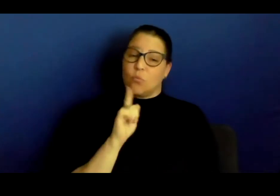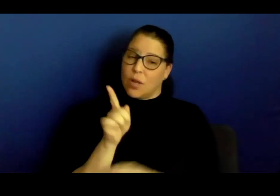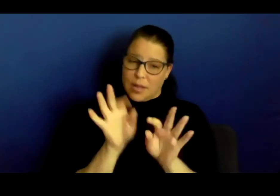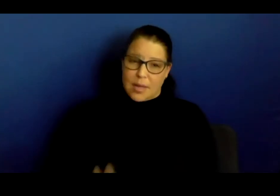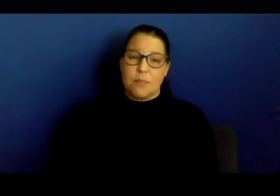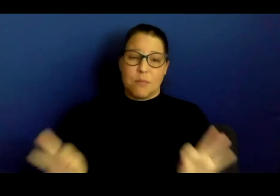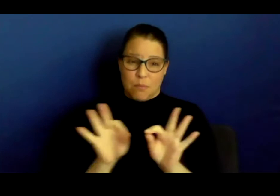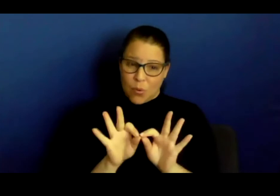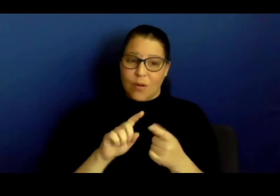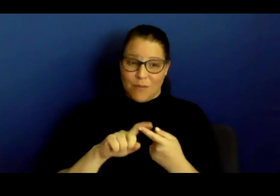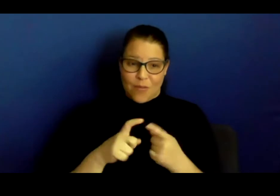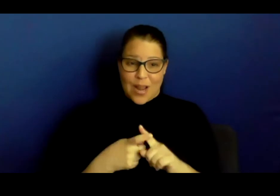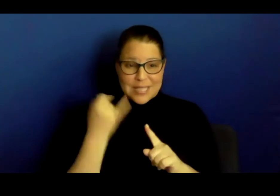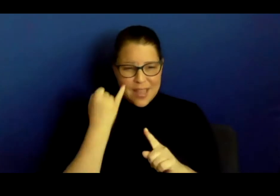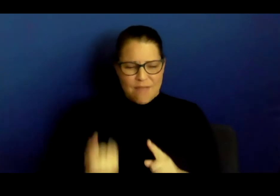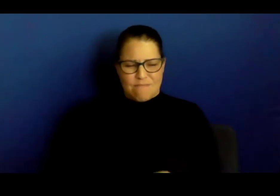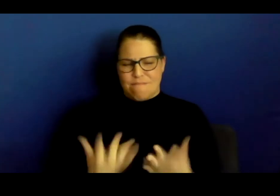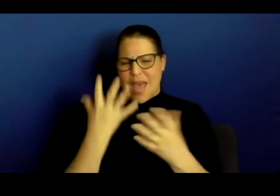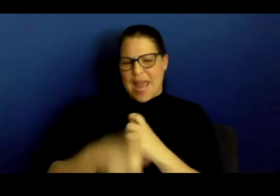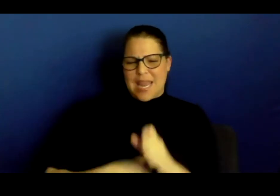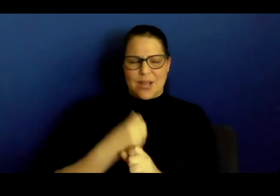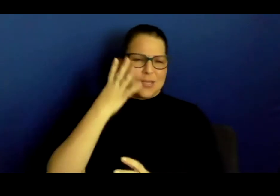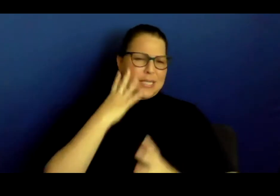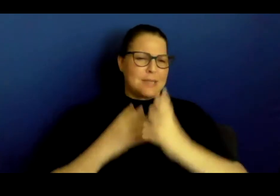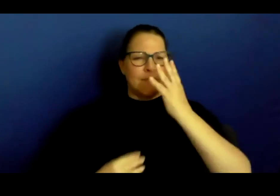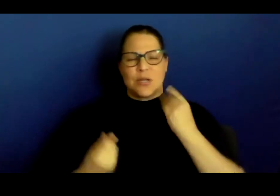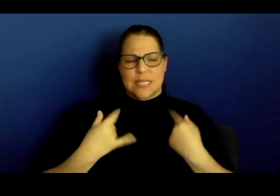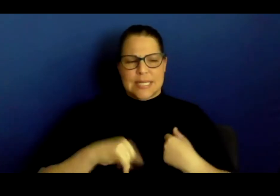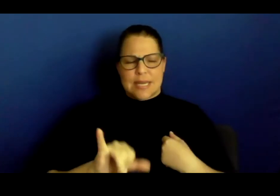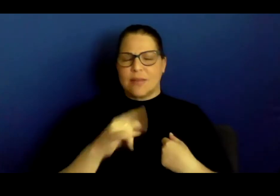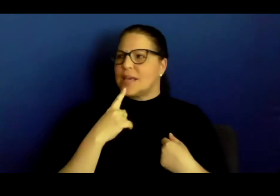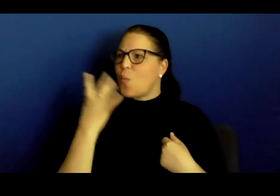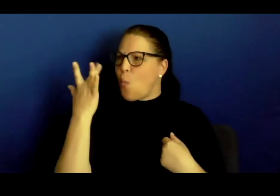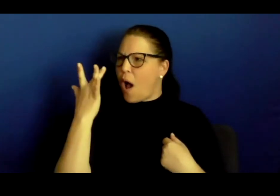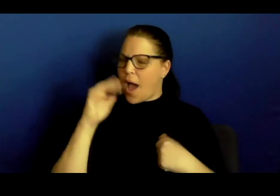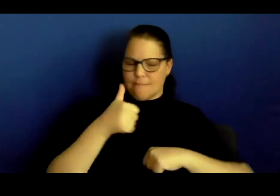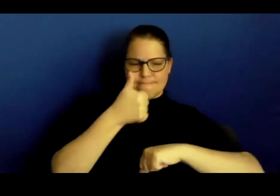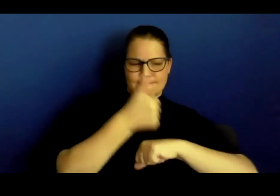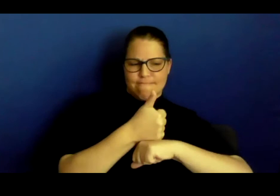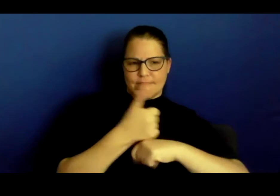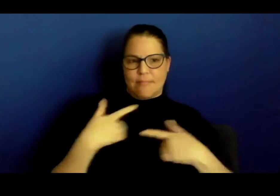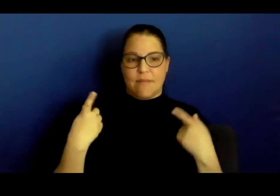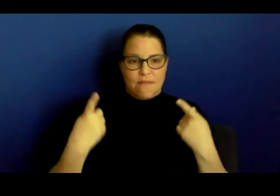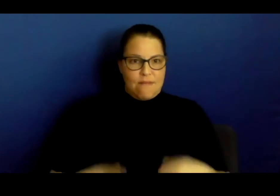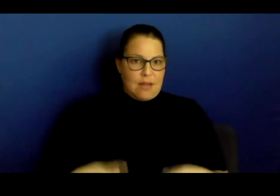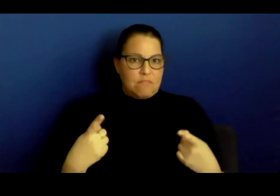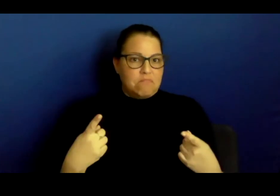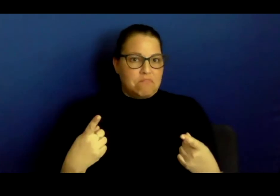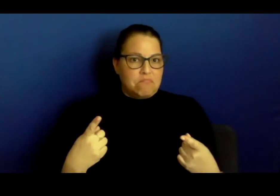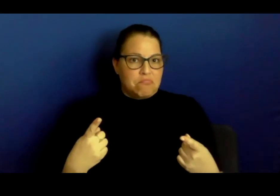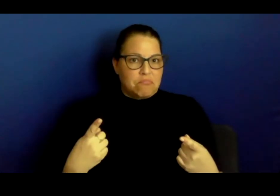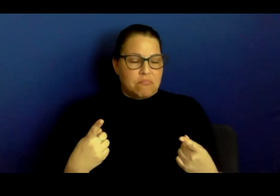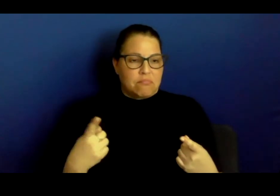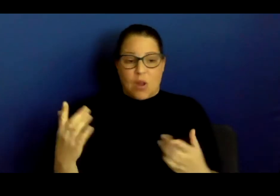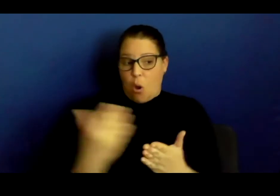if we've been doing the work for years, ask yourself, why am I hosting this event? Is it to get